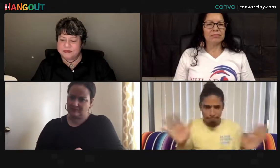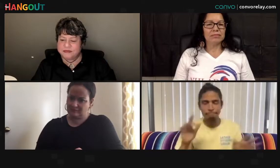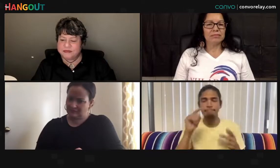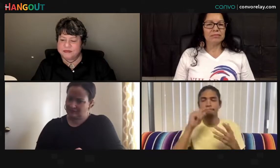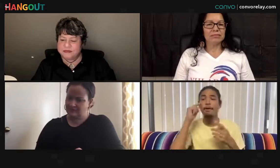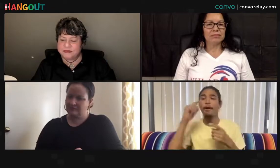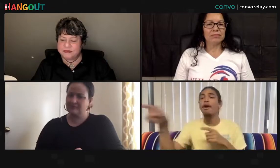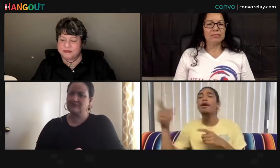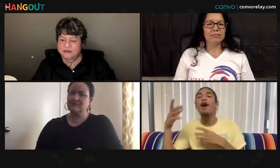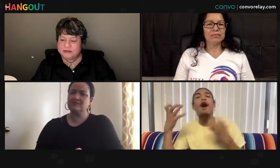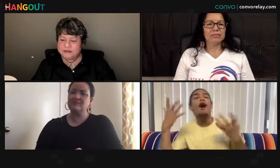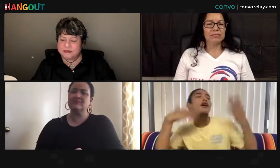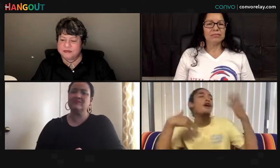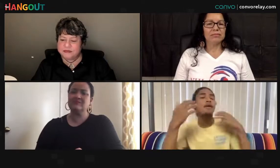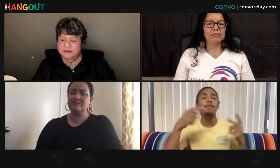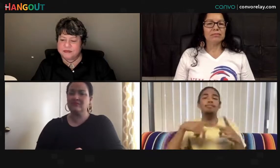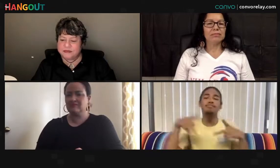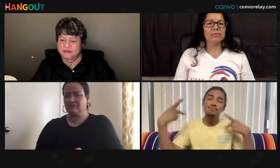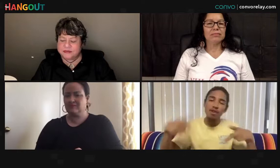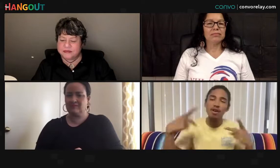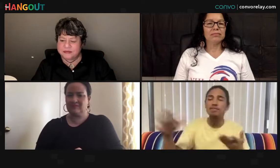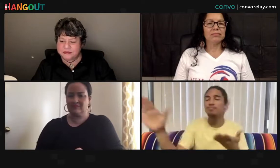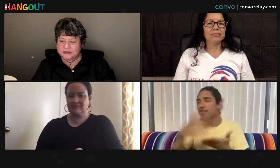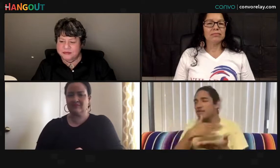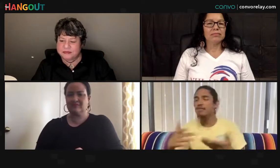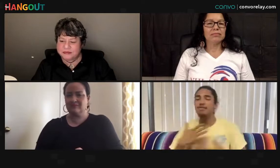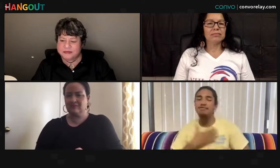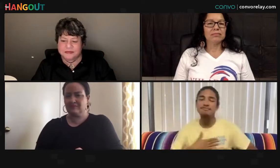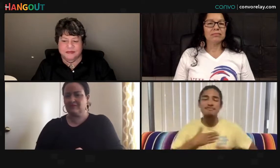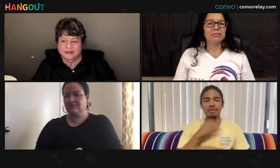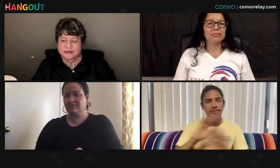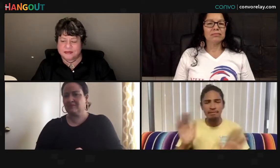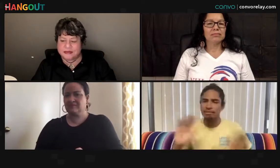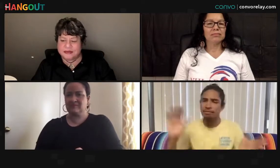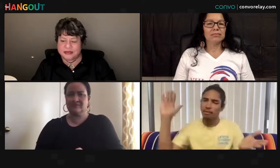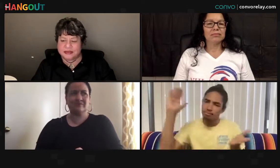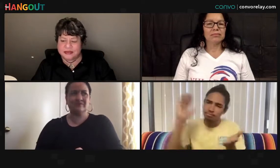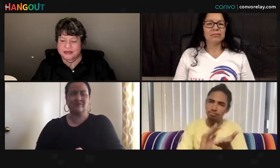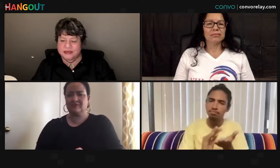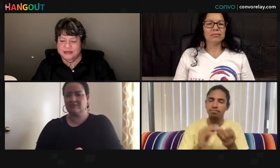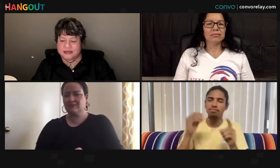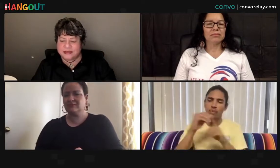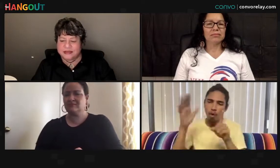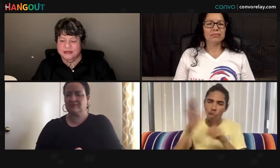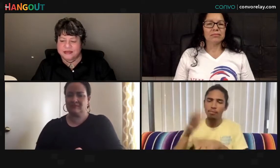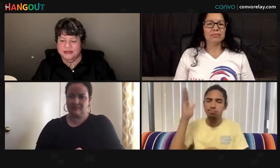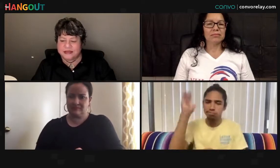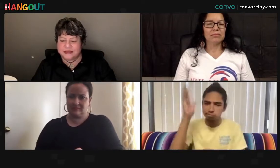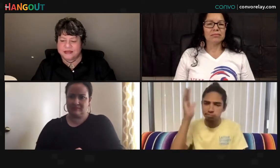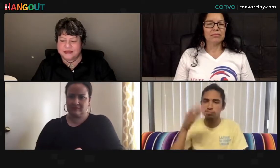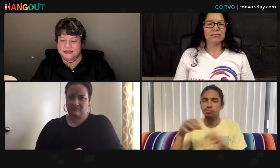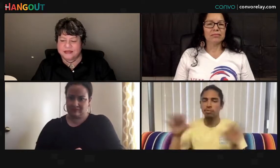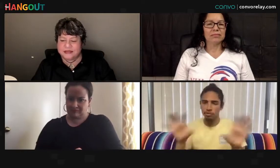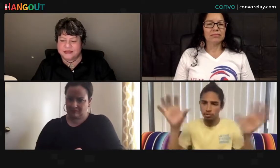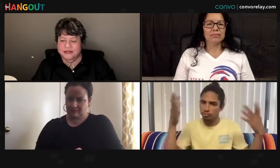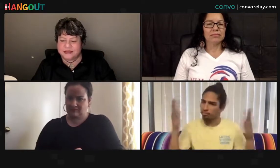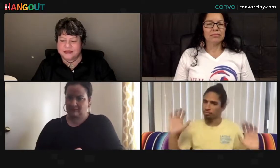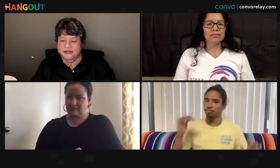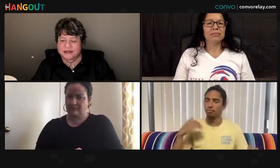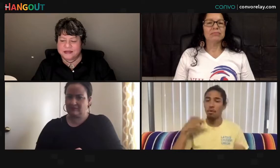about my culture and about people wanting to just put on the sugar skulls just for fun. And so I just decided to do